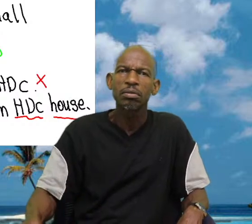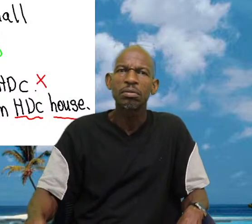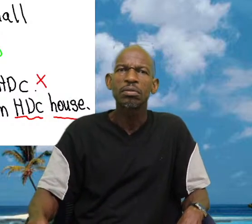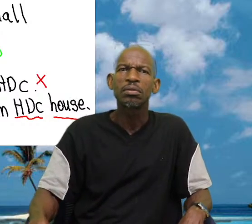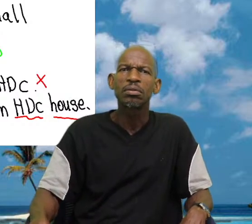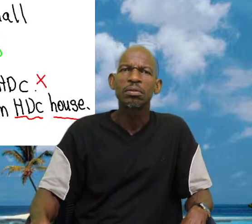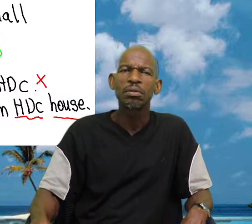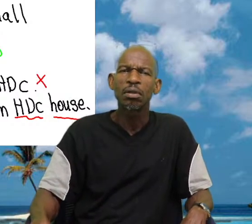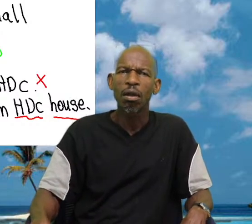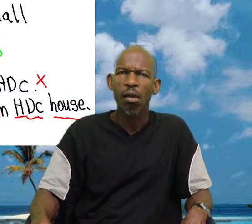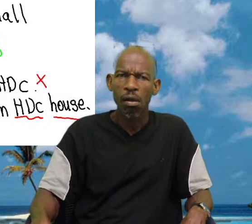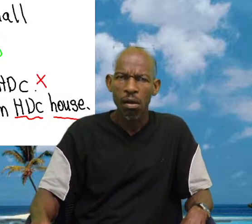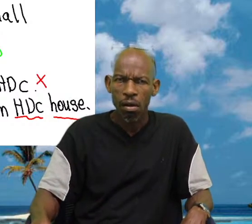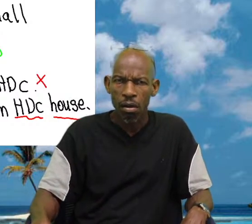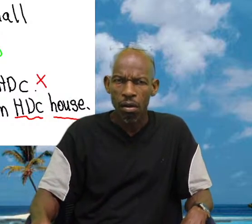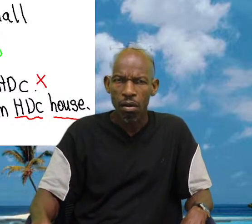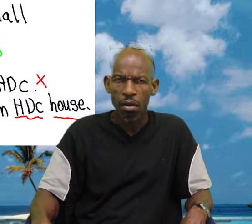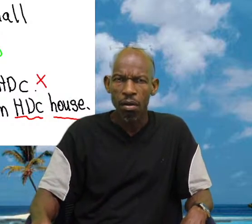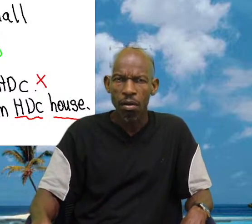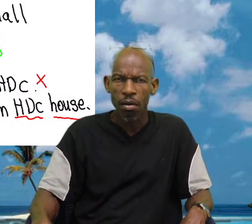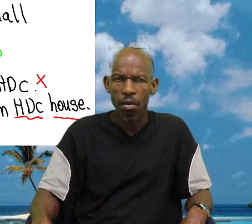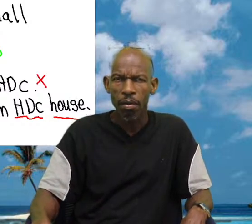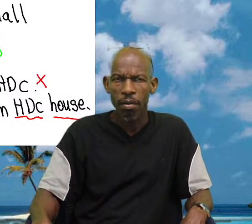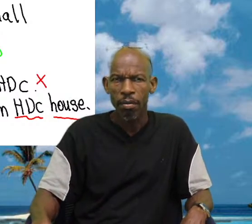Remember the information about